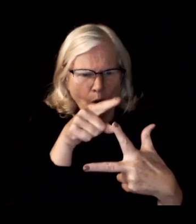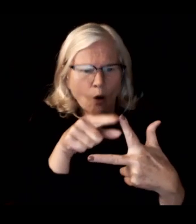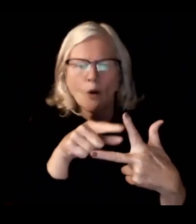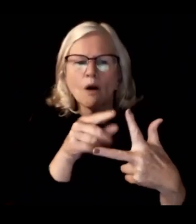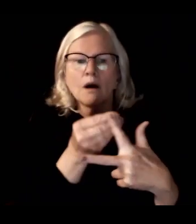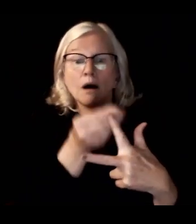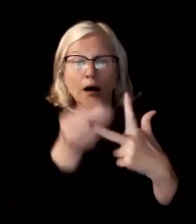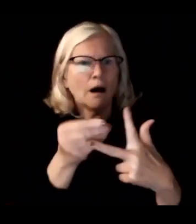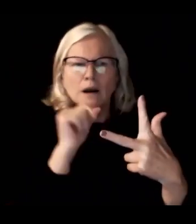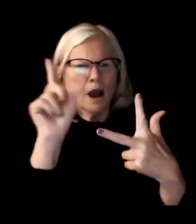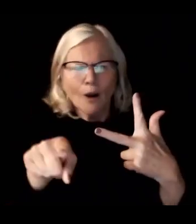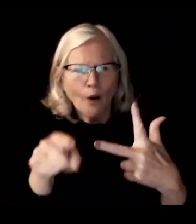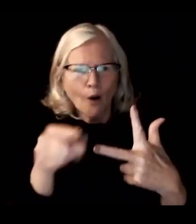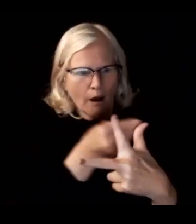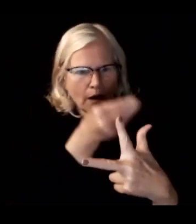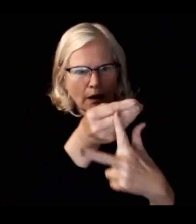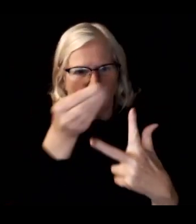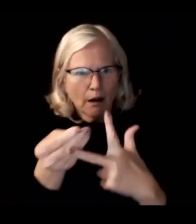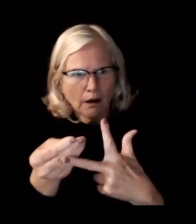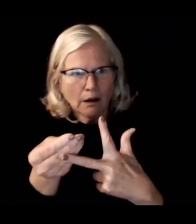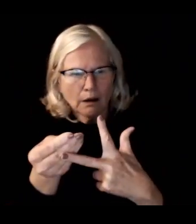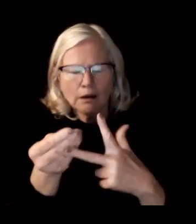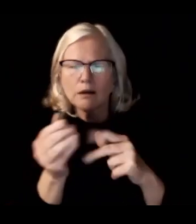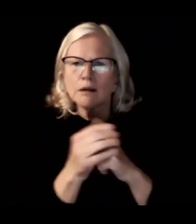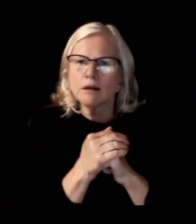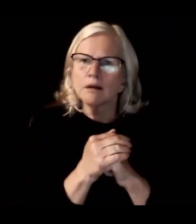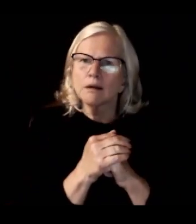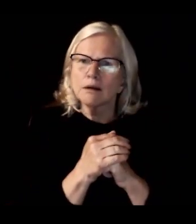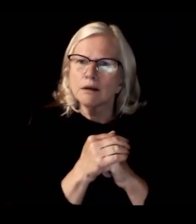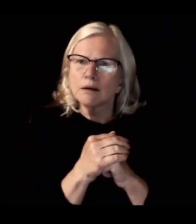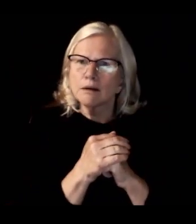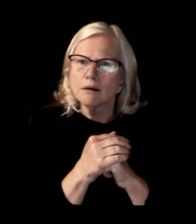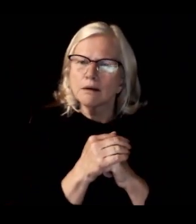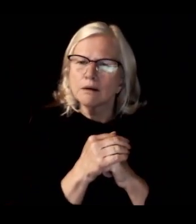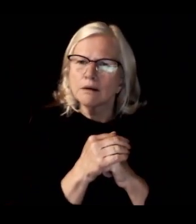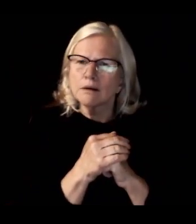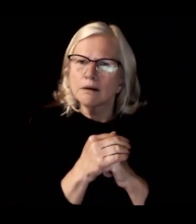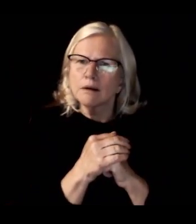with confidence the exact numbers. Okay, thanks, Chris. Yep.